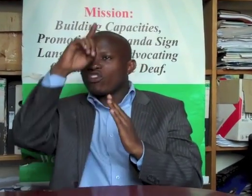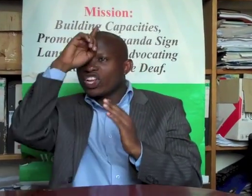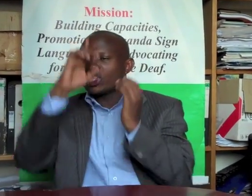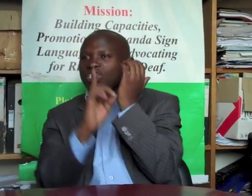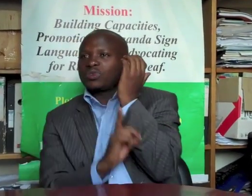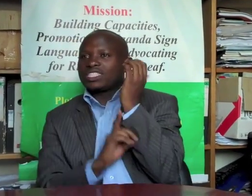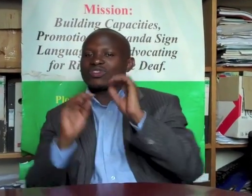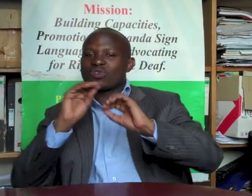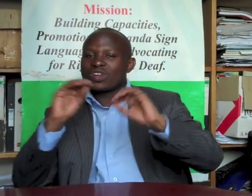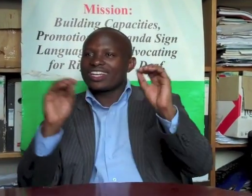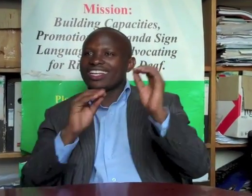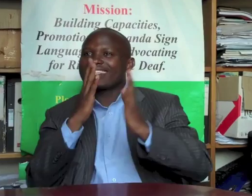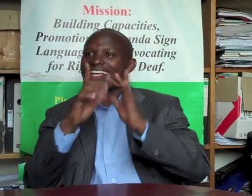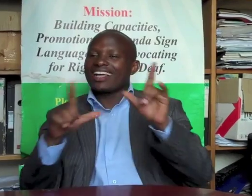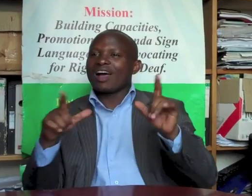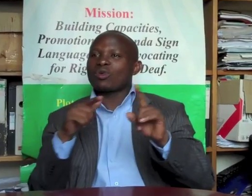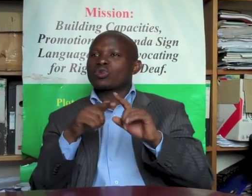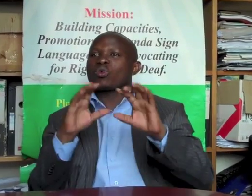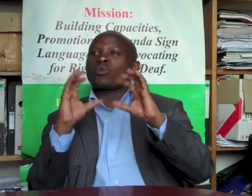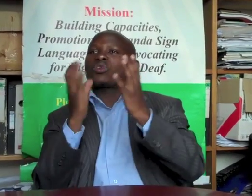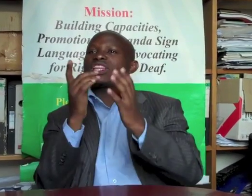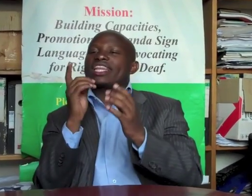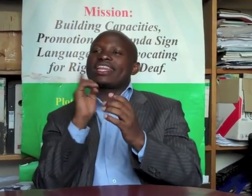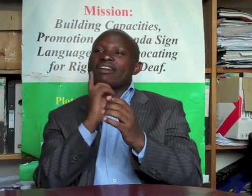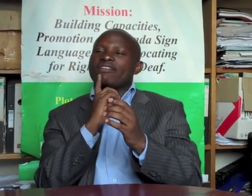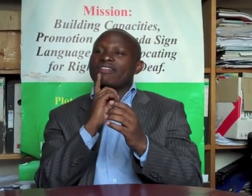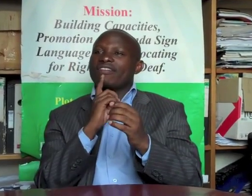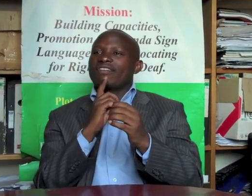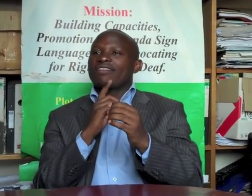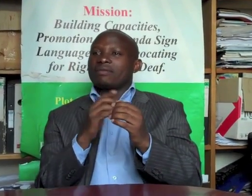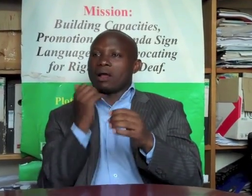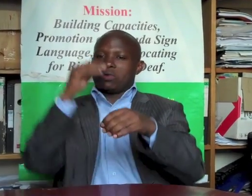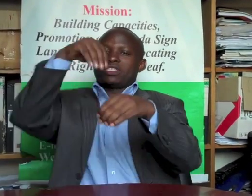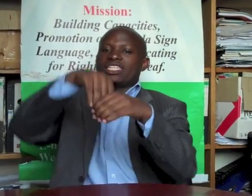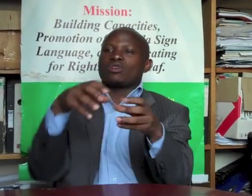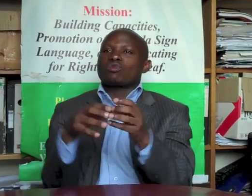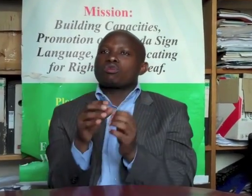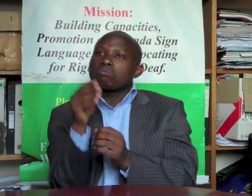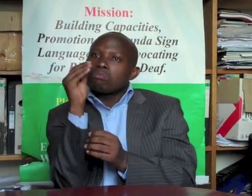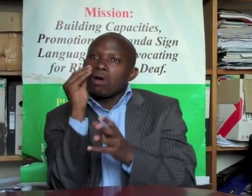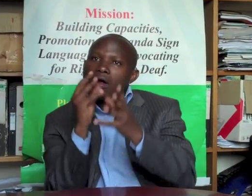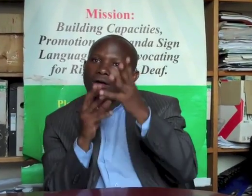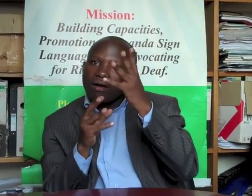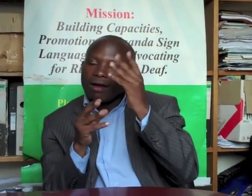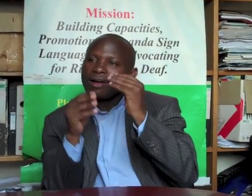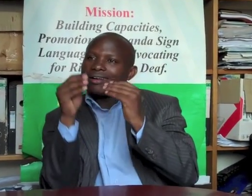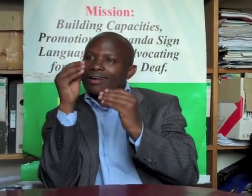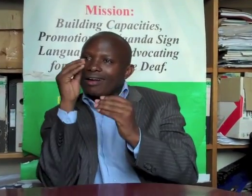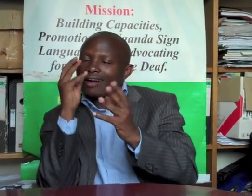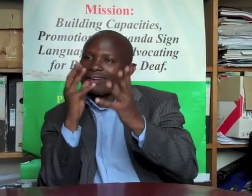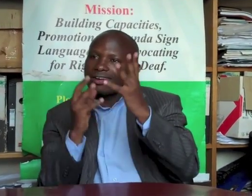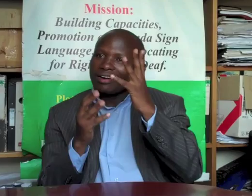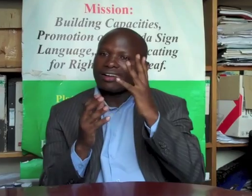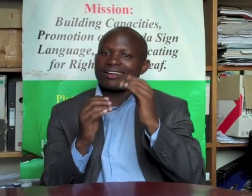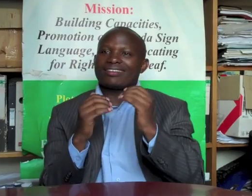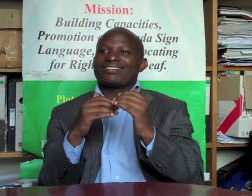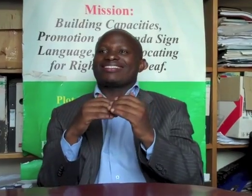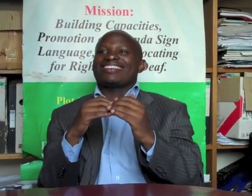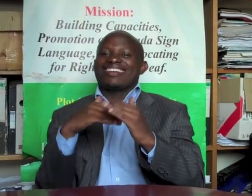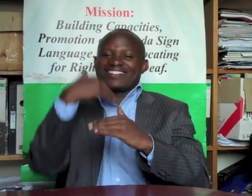And UNAD used to come to my district to teach sign language to the community, and I was also in that group. I came,